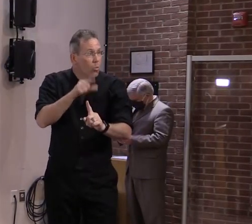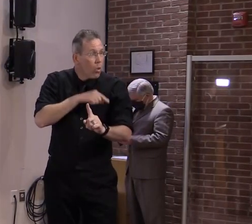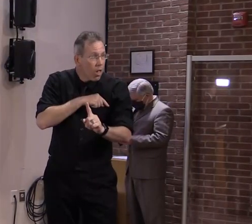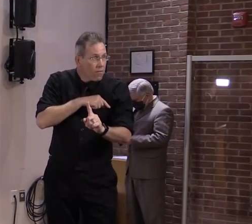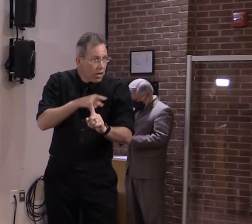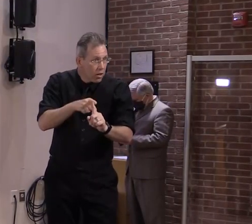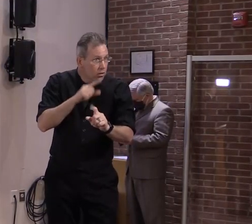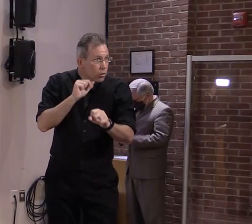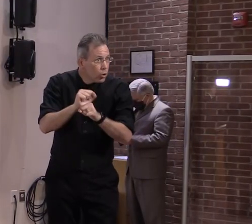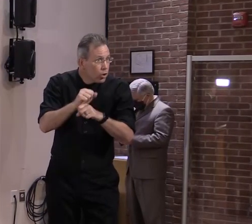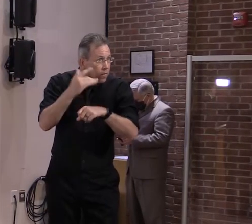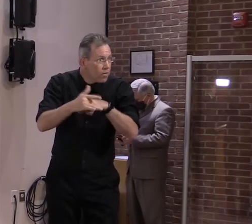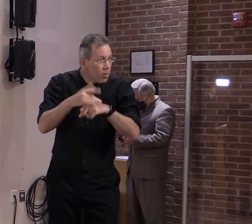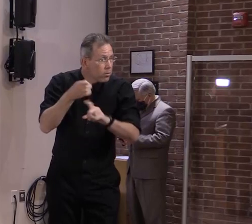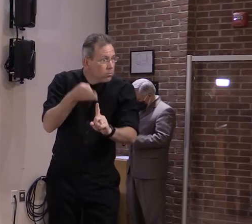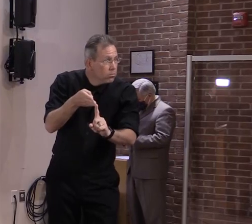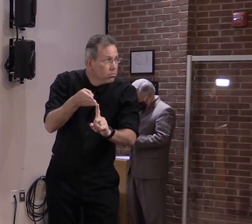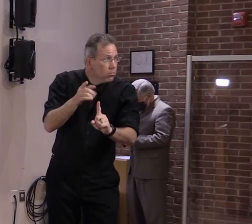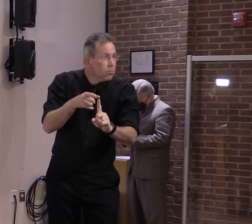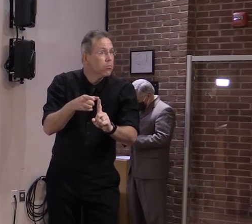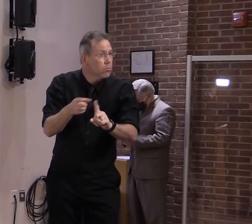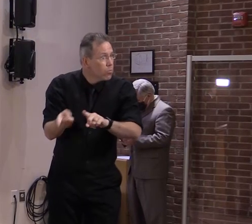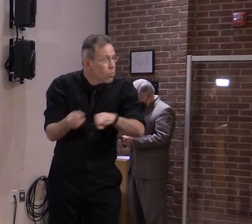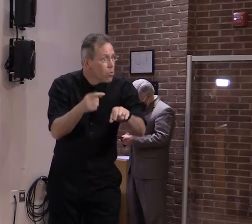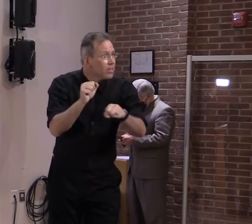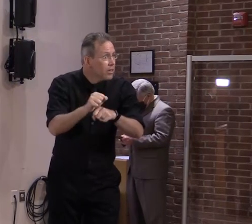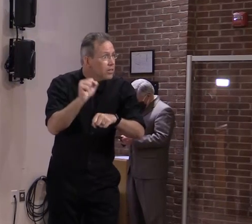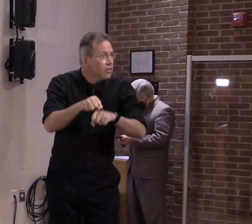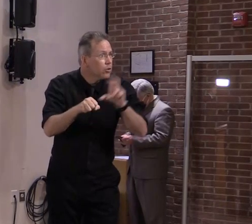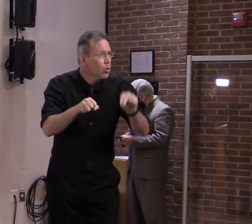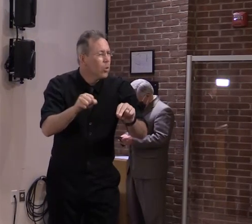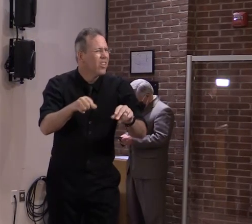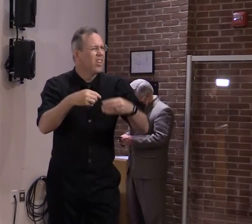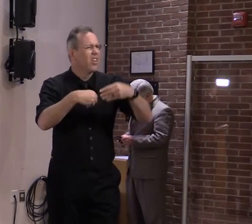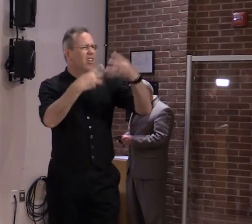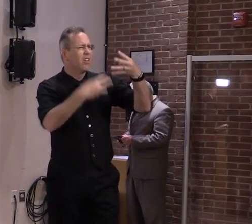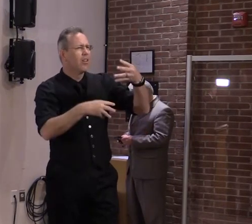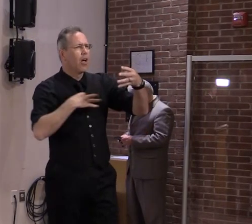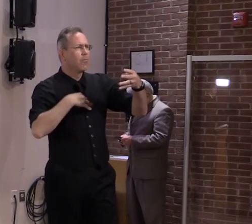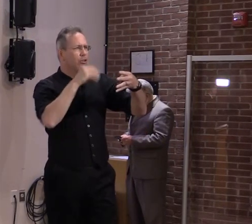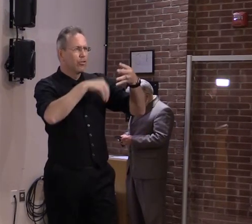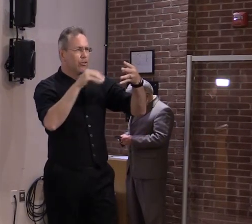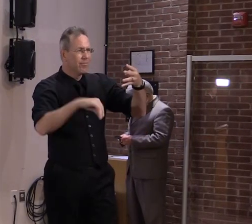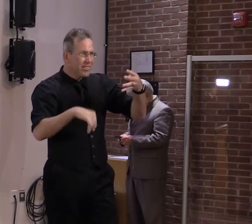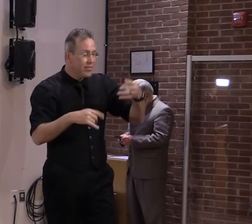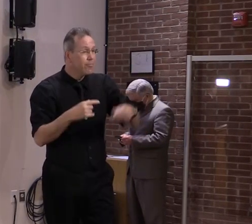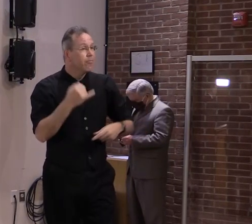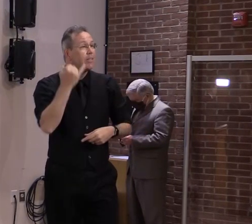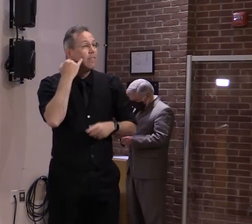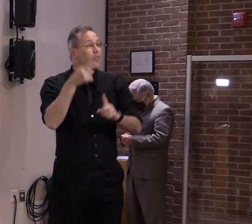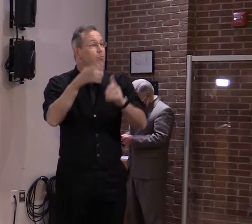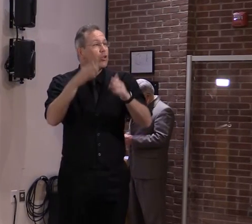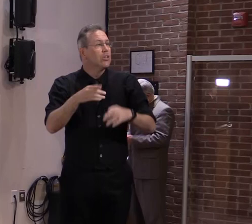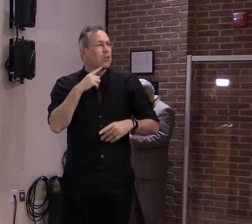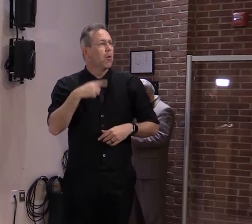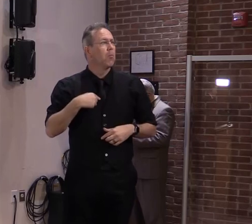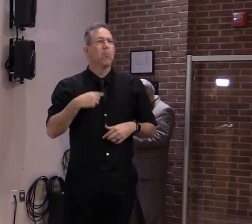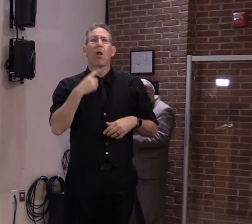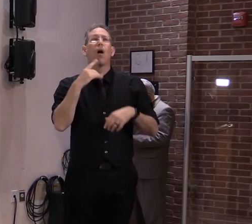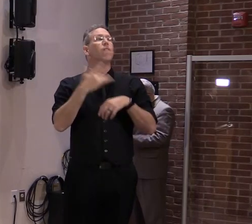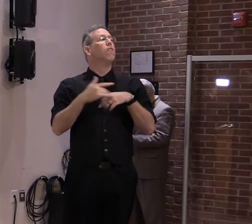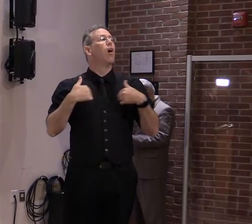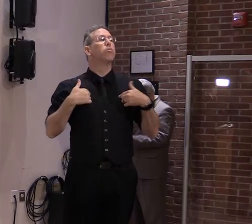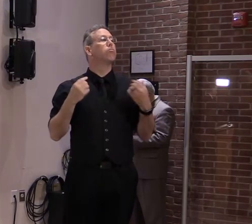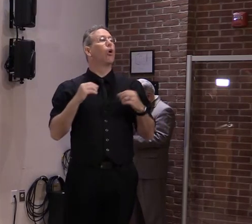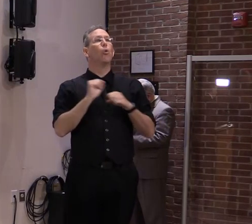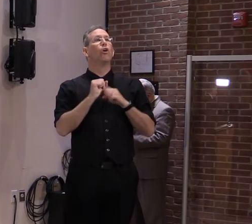So claims that do go through and individuals that identify that they are not able and available for work, not willing to